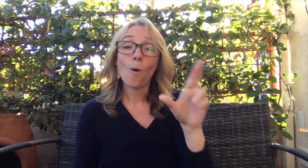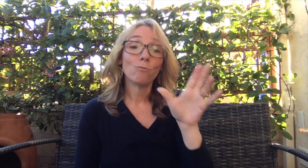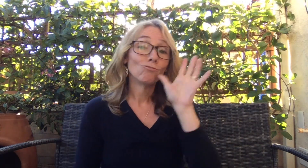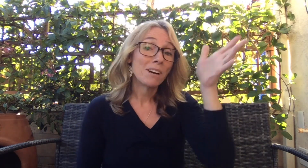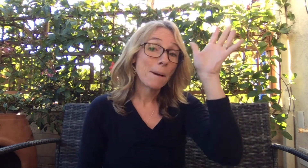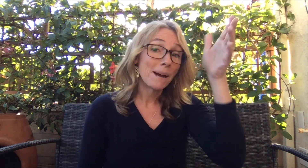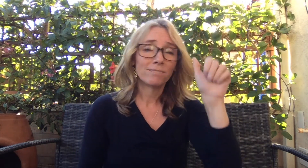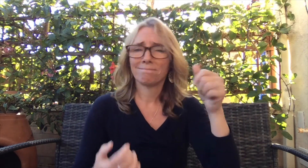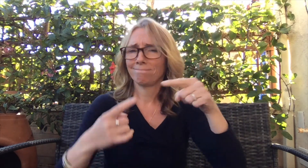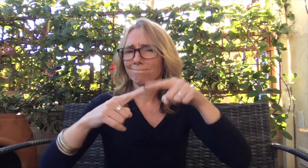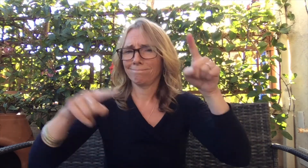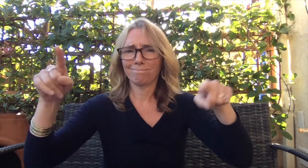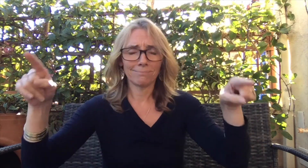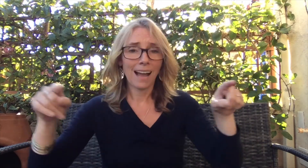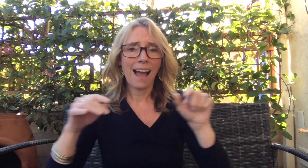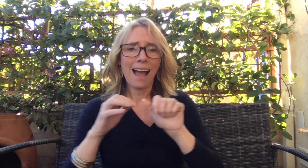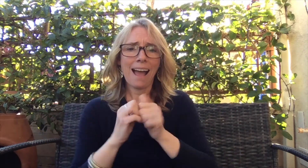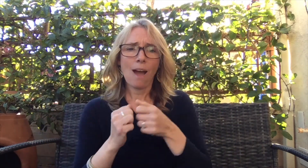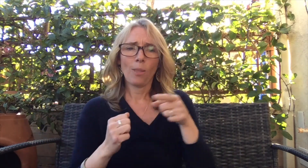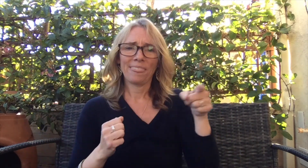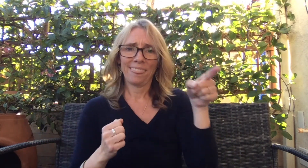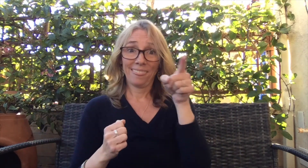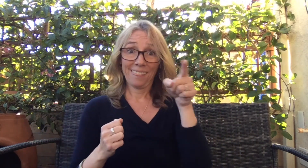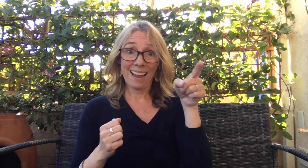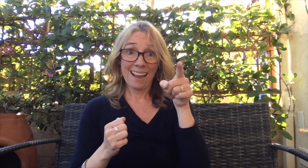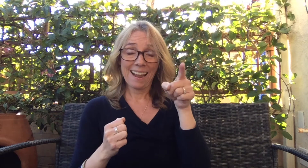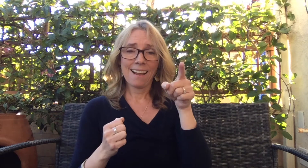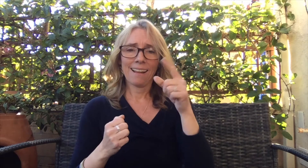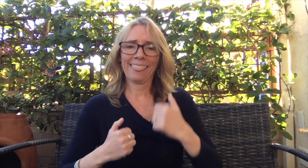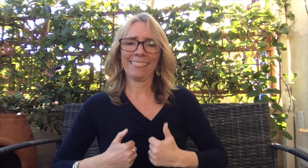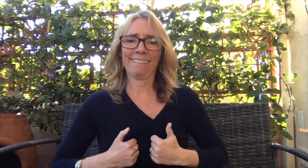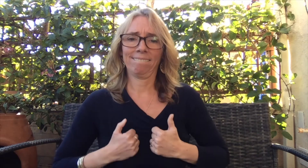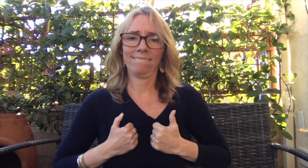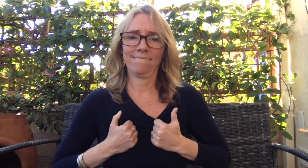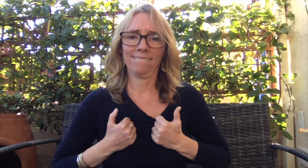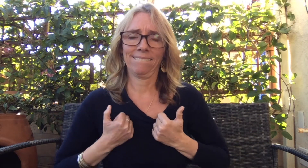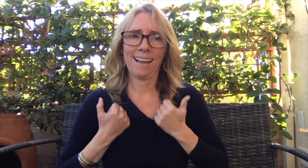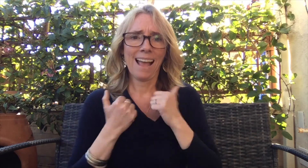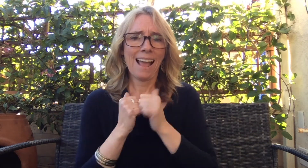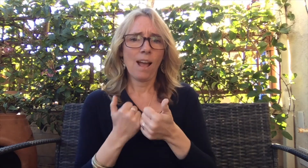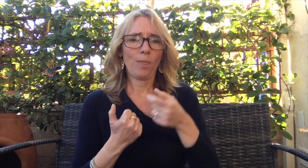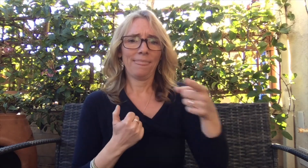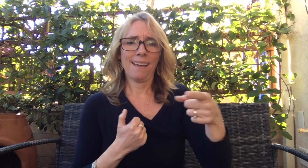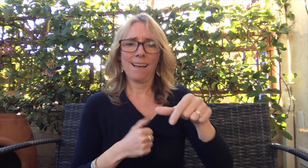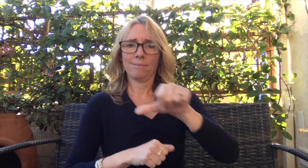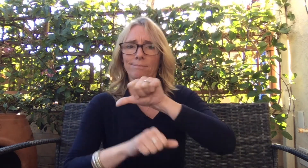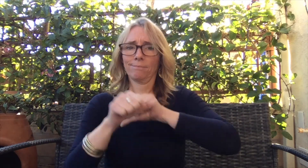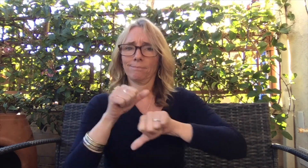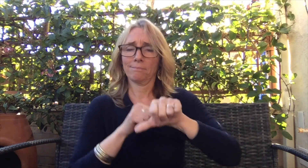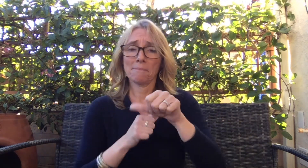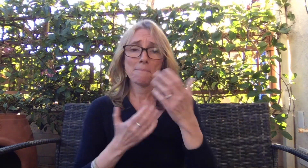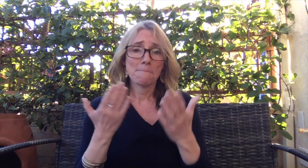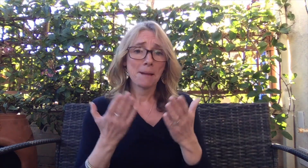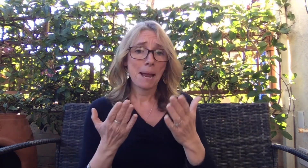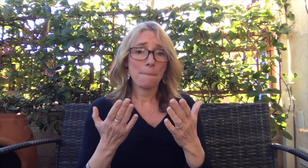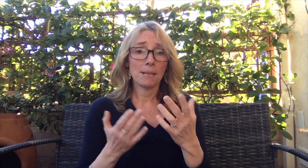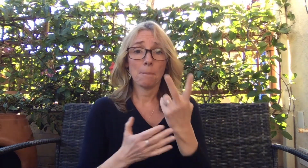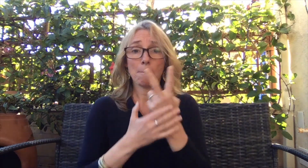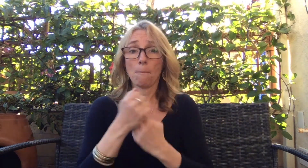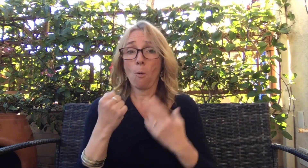couple moms, a couple dads, grandparents, etc. Regardless how they live and